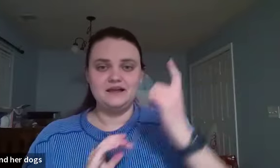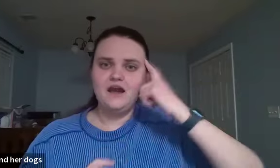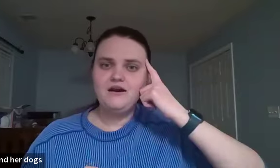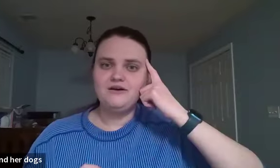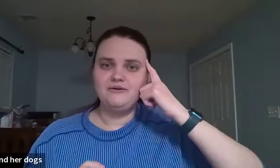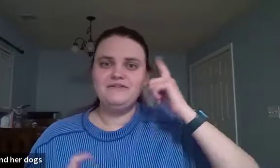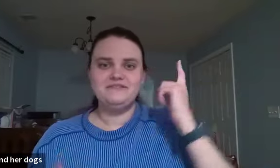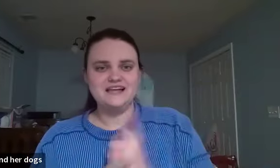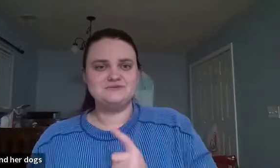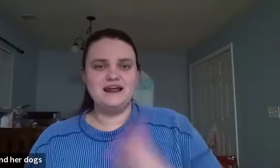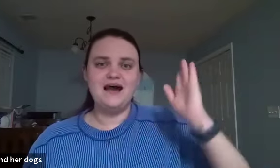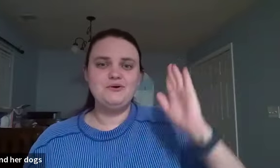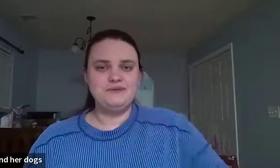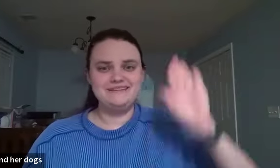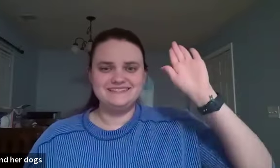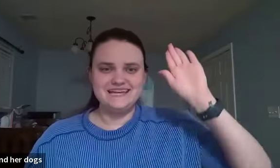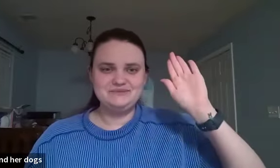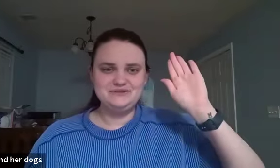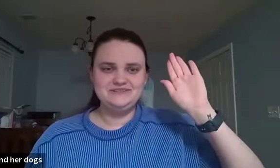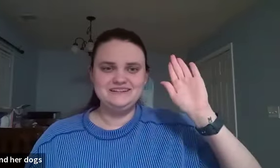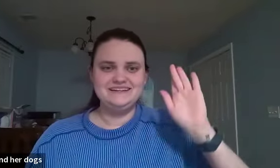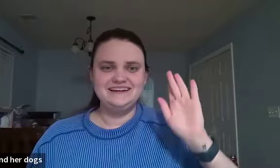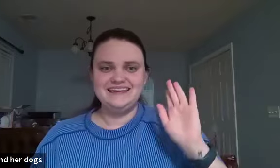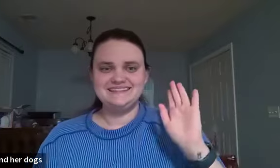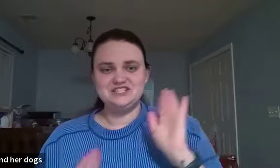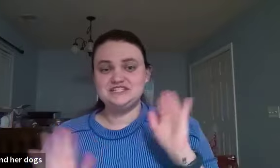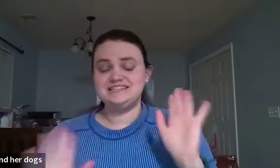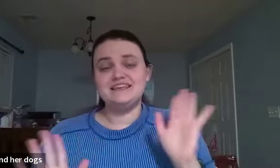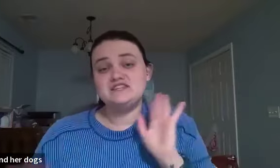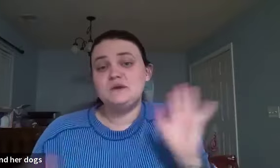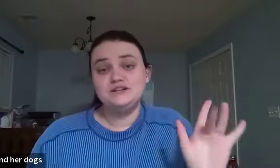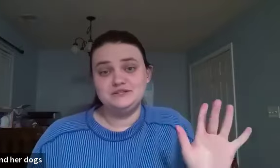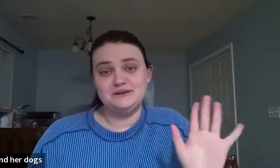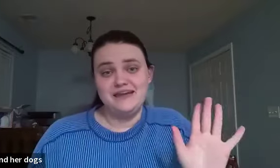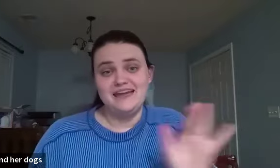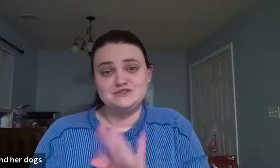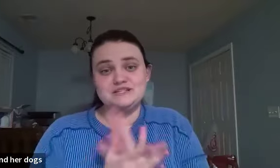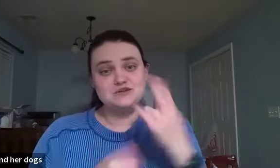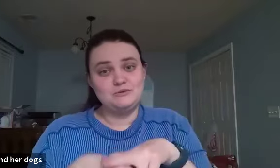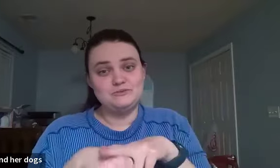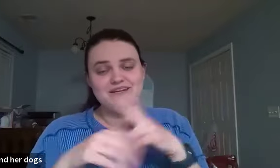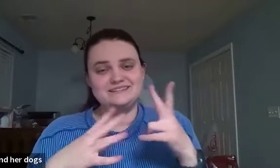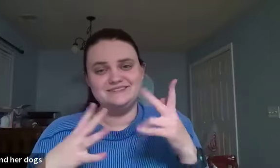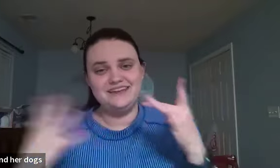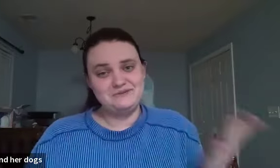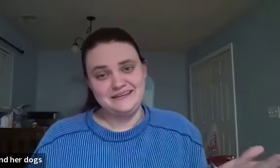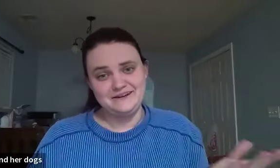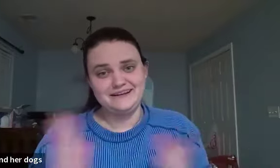I'm like, oh, that's right, I will bang the table. It's we all do it, okay? At school, it's normal because you can't really hear